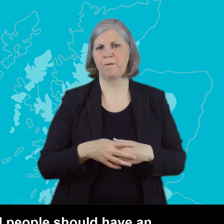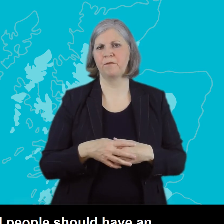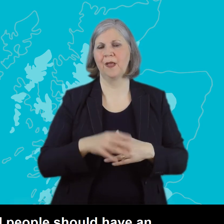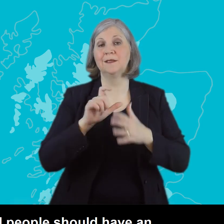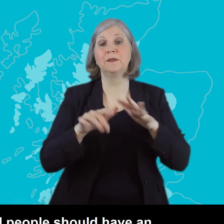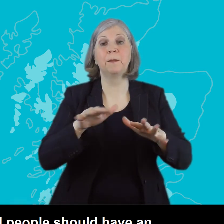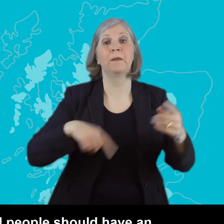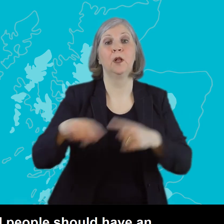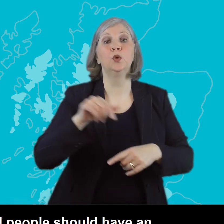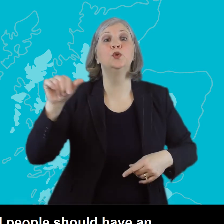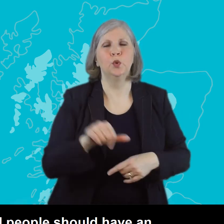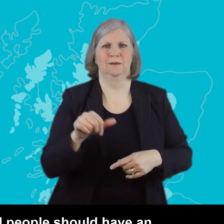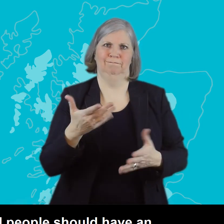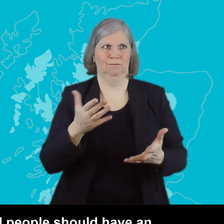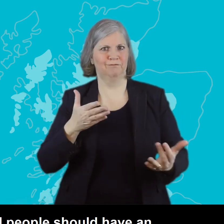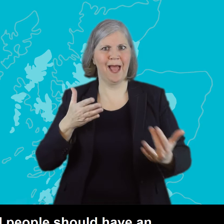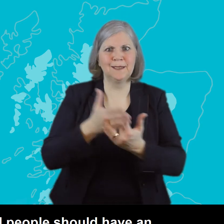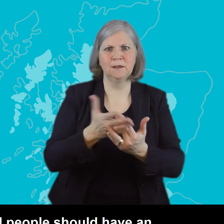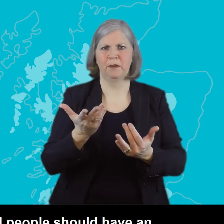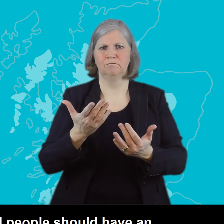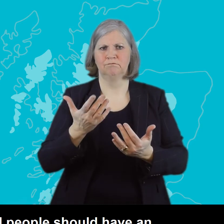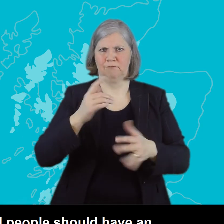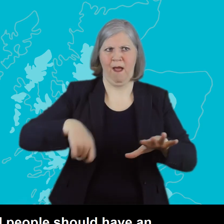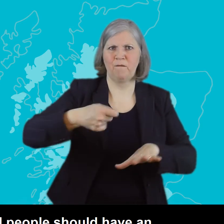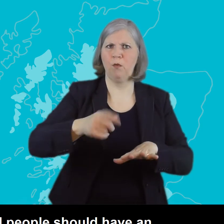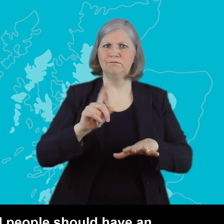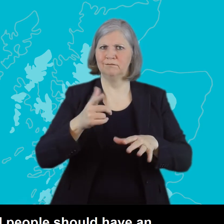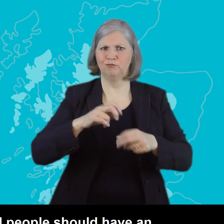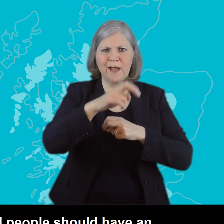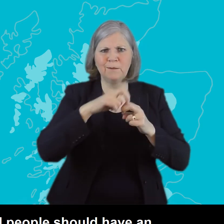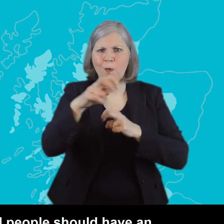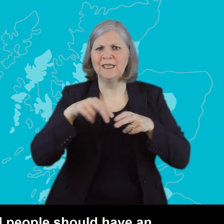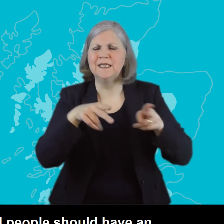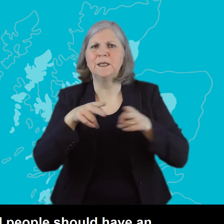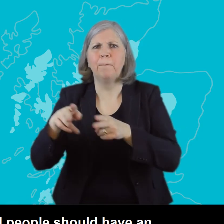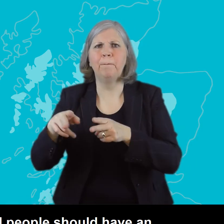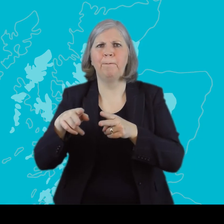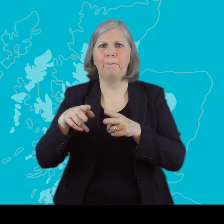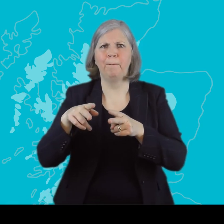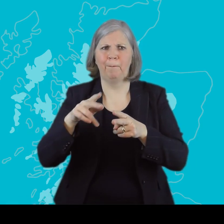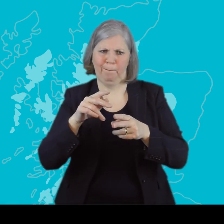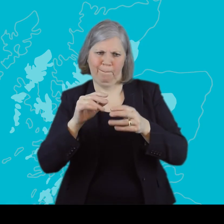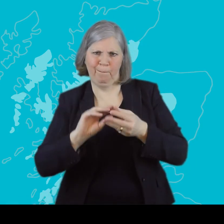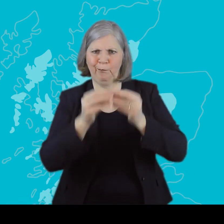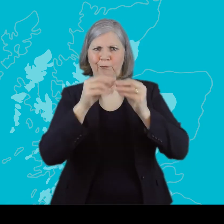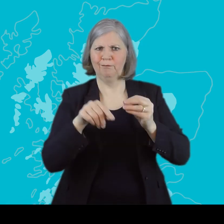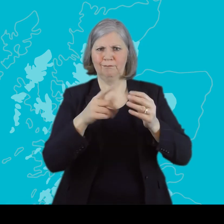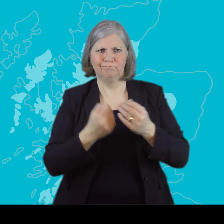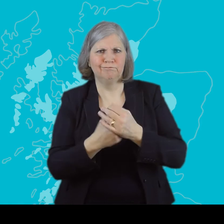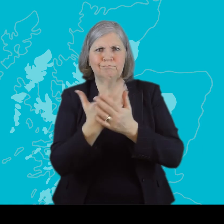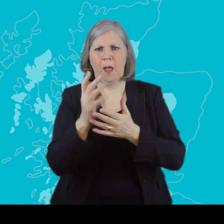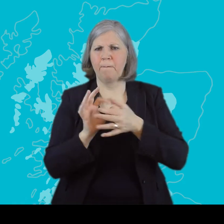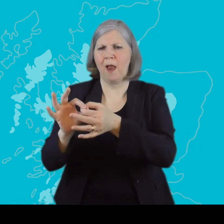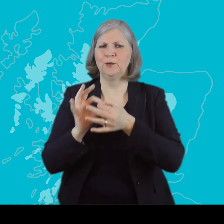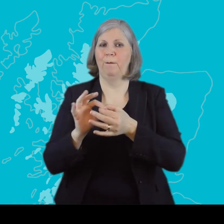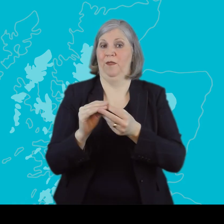Seven. Accessible transport. Disabled people should have an accessible and affordable transport system, designed and developed in partnership with